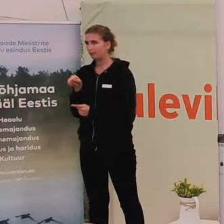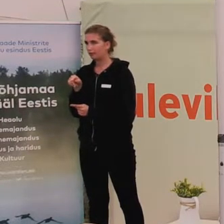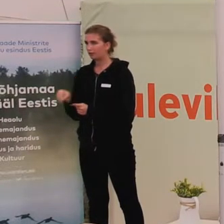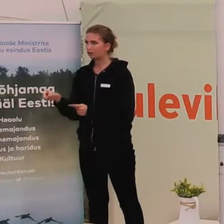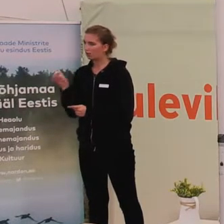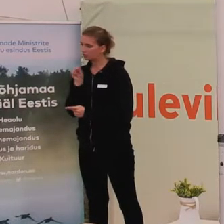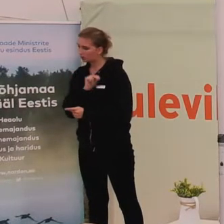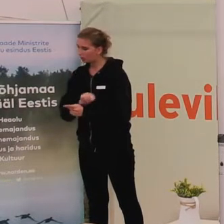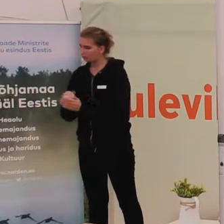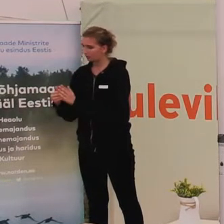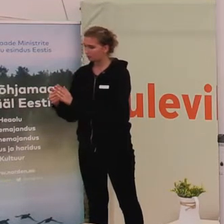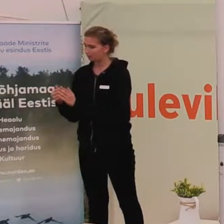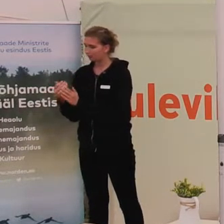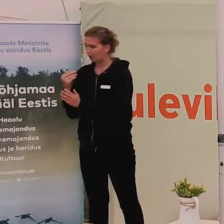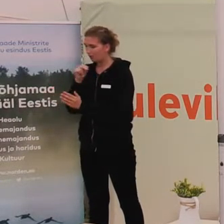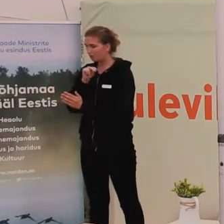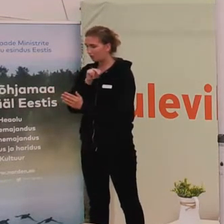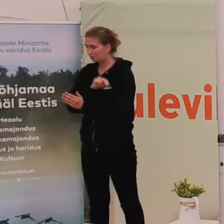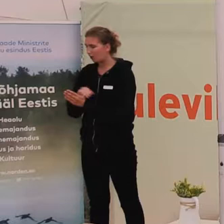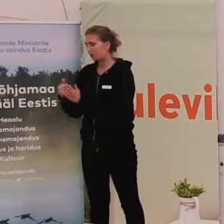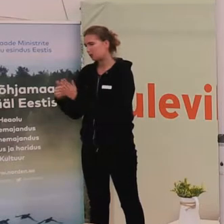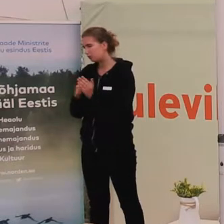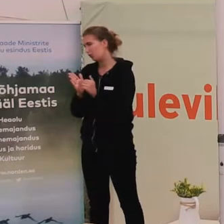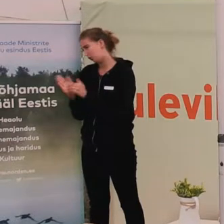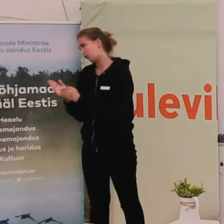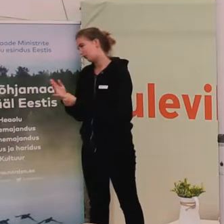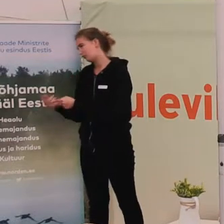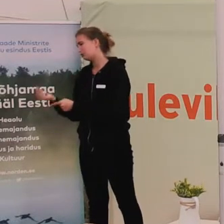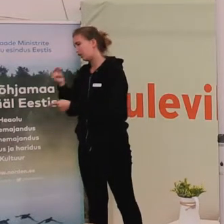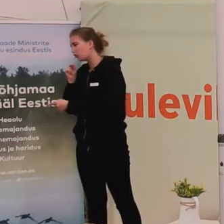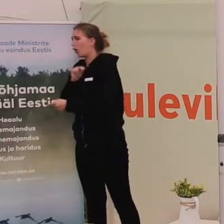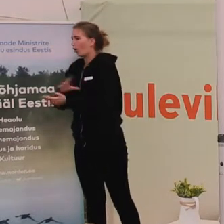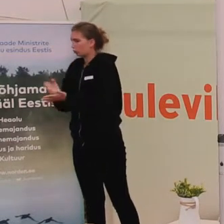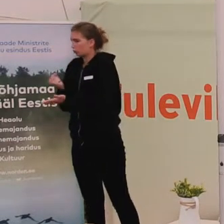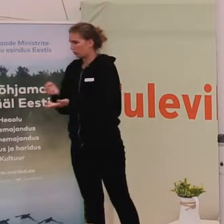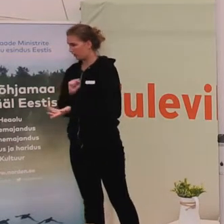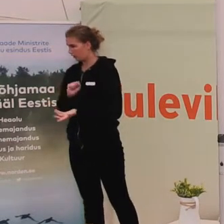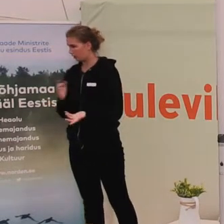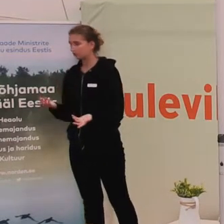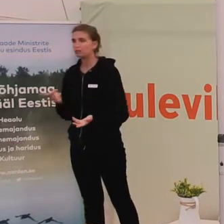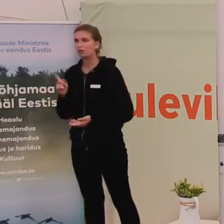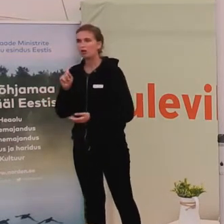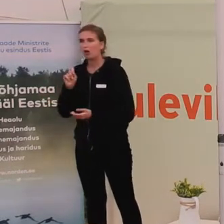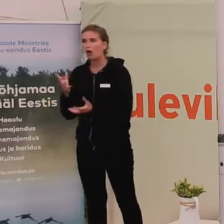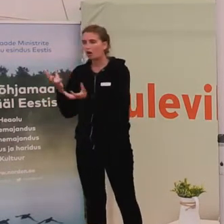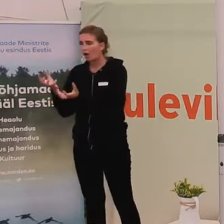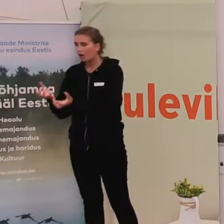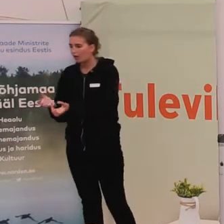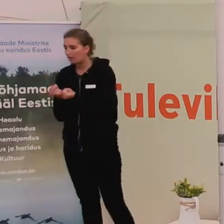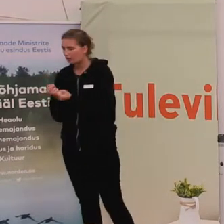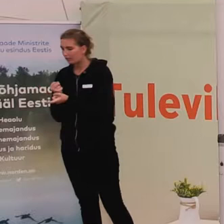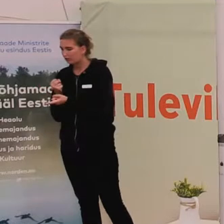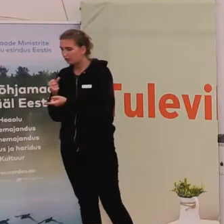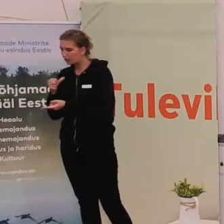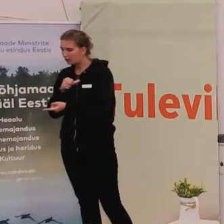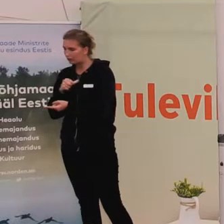consumerism, the strive for profit. Kristiina, if you look at companies, are they self-motivated to do